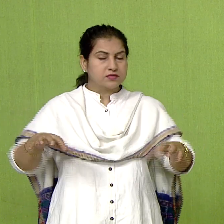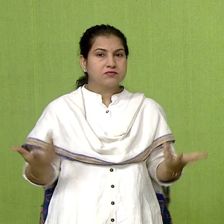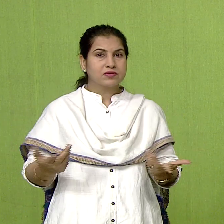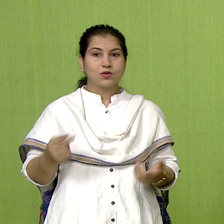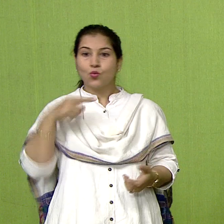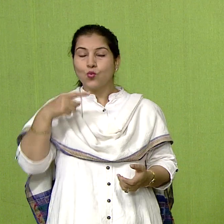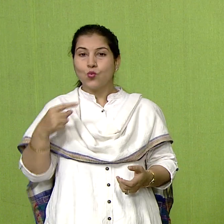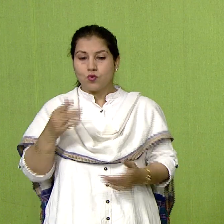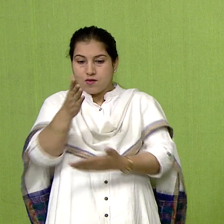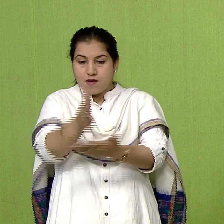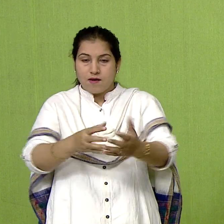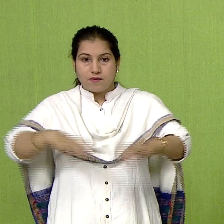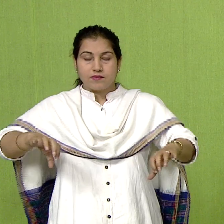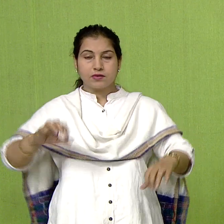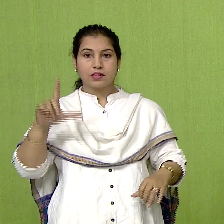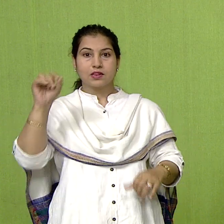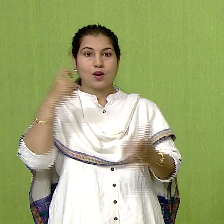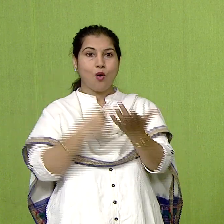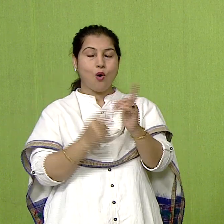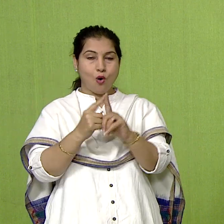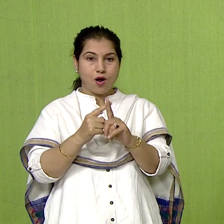Lord Curzon